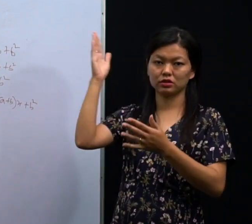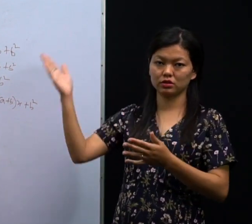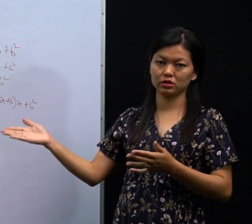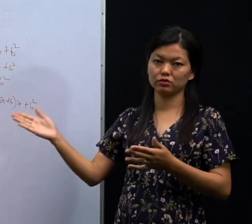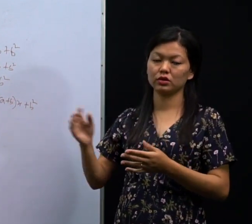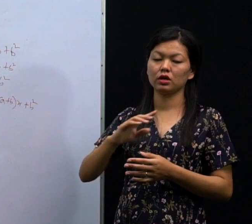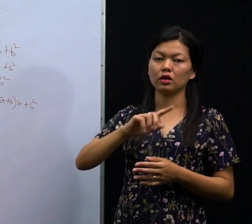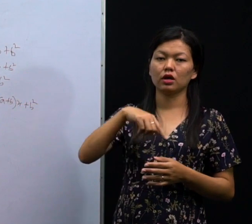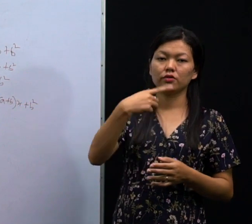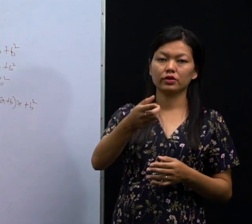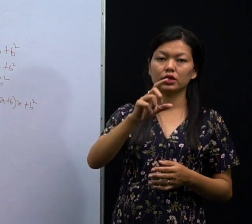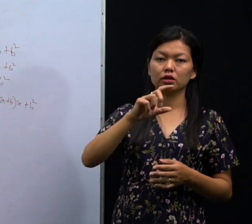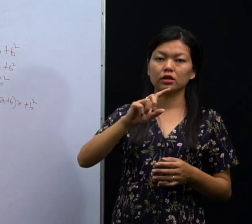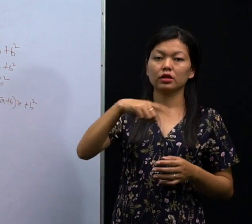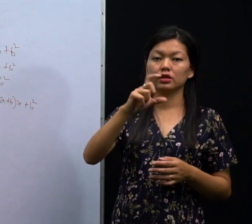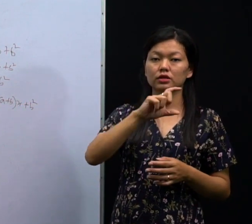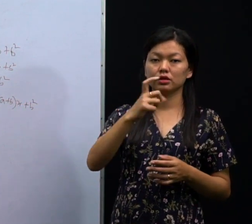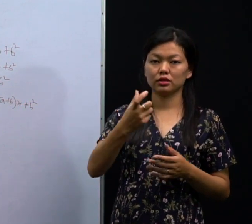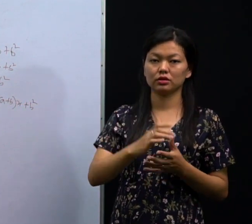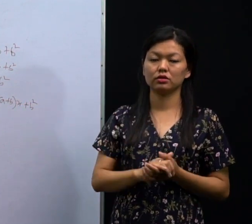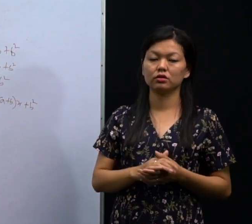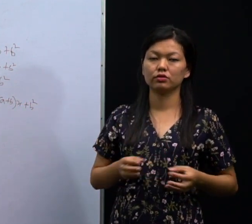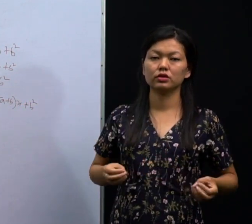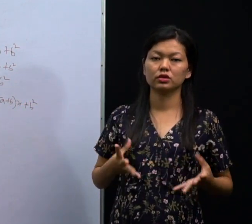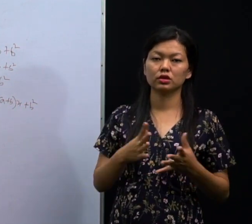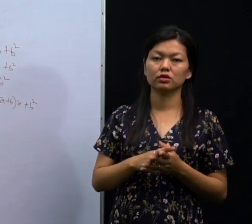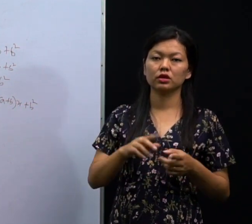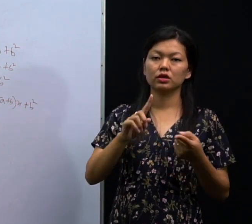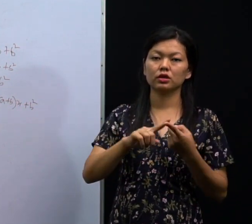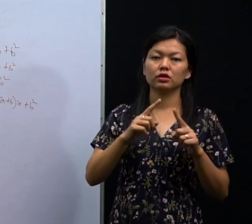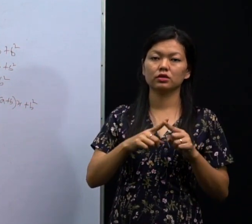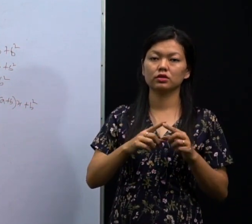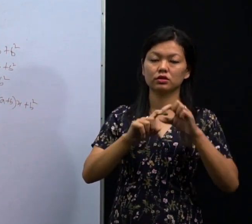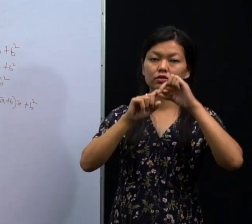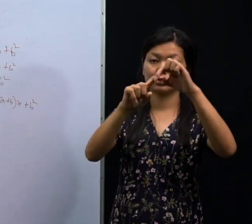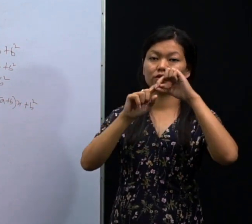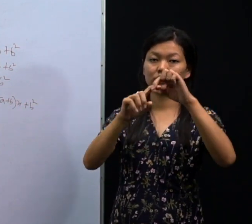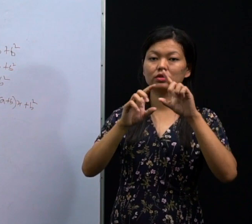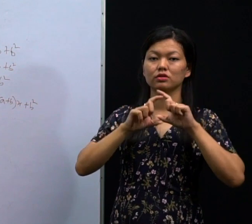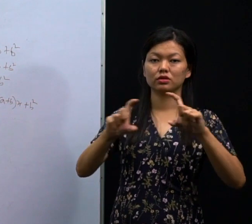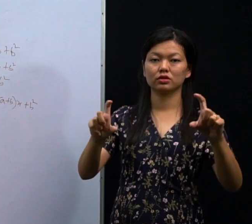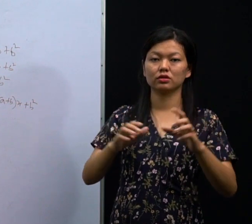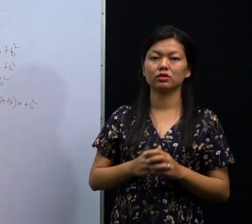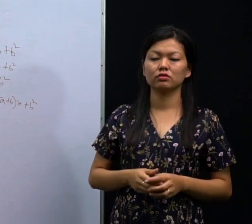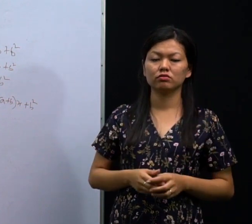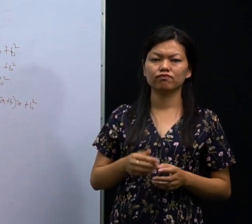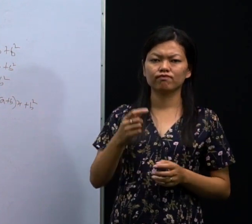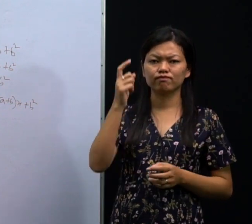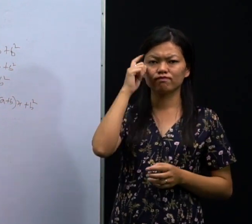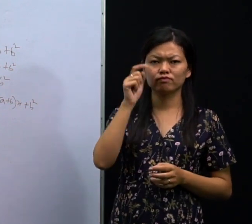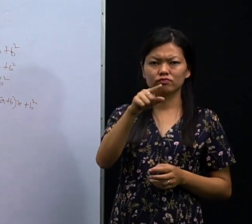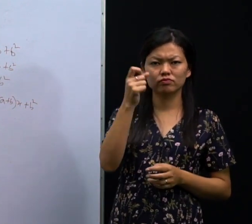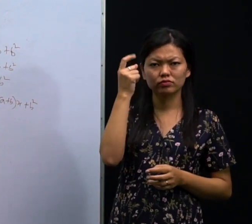to next class. I will come to exercise questions. Clear? I think all of you